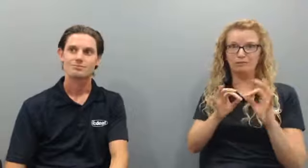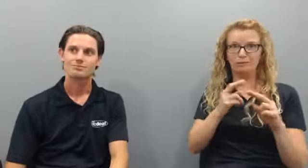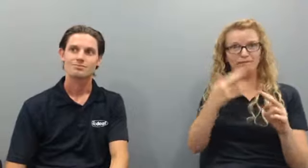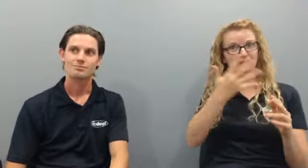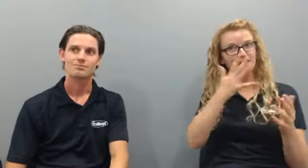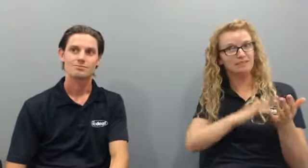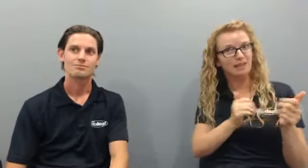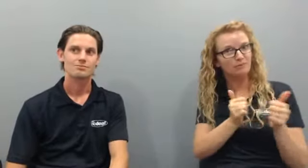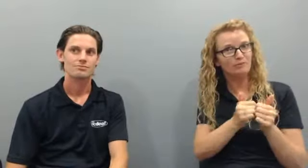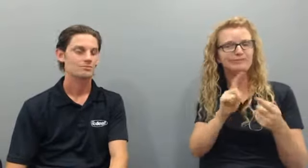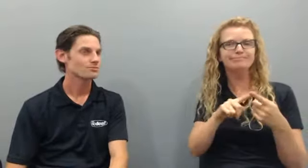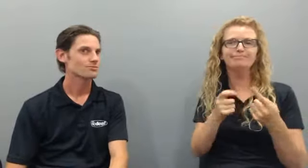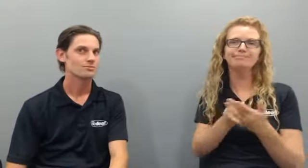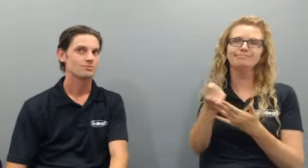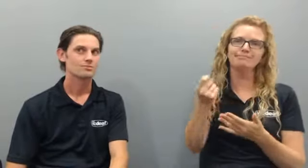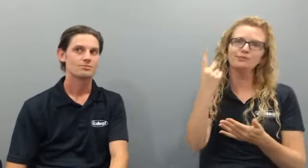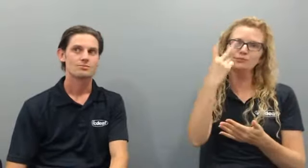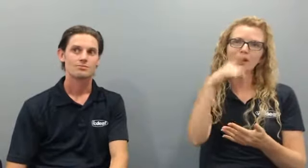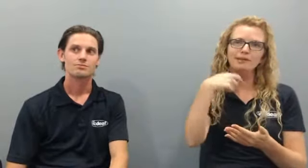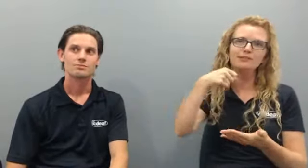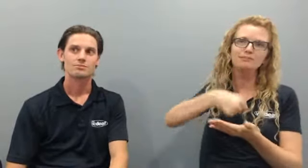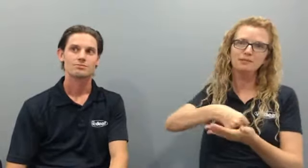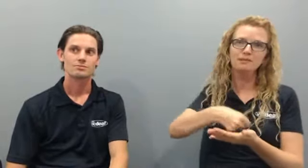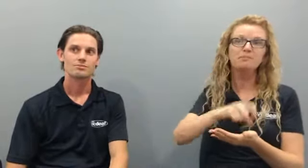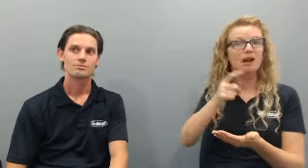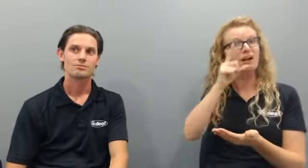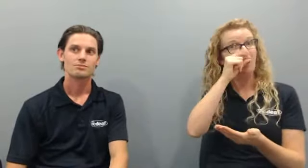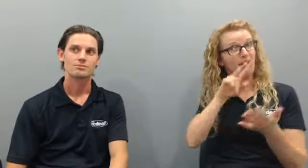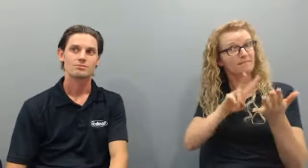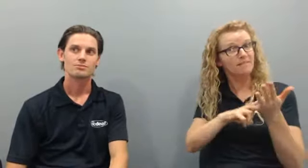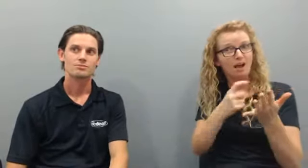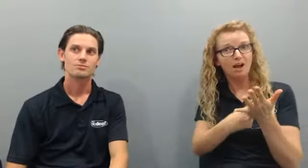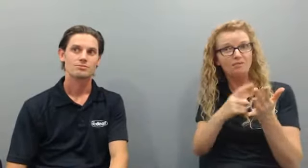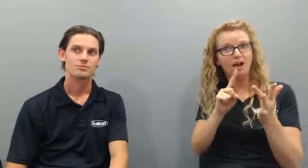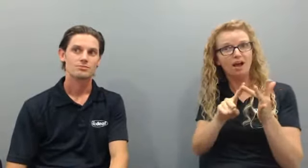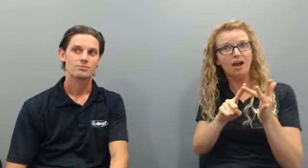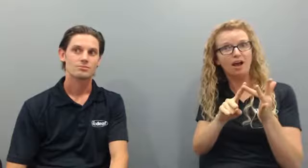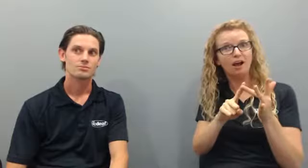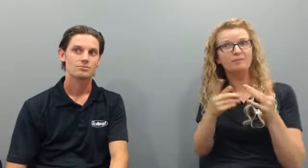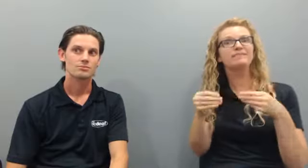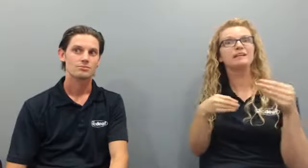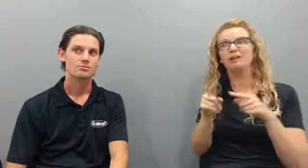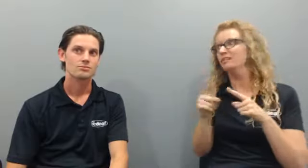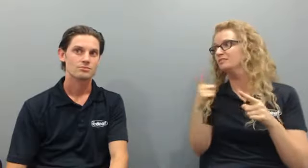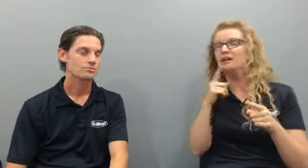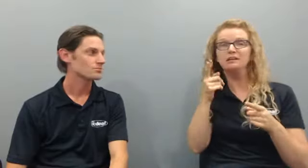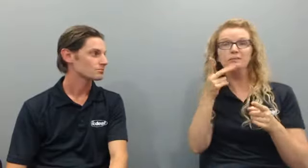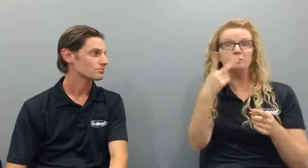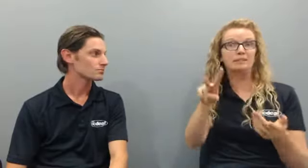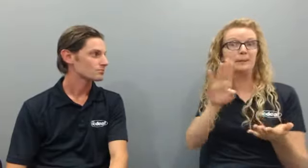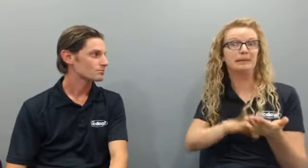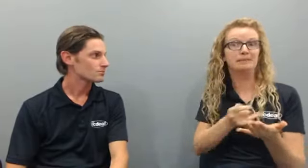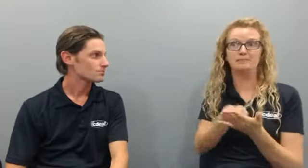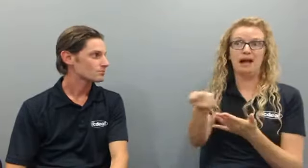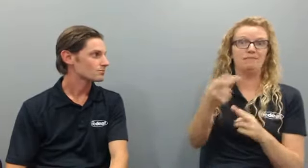only 15 minutes and you still have to pay for the 2-hour minimum. But again, you can use VRI, which is more flexible, like Daniel said